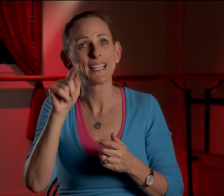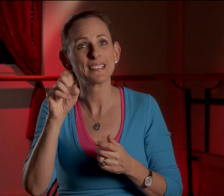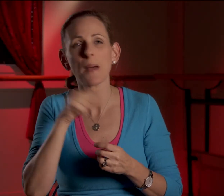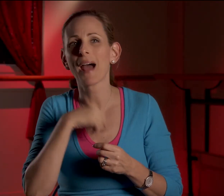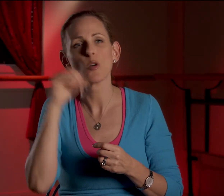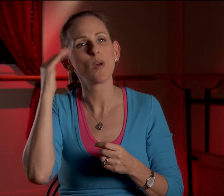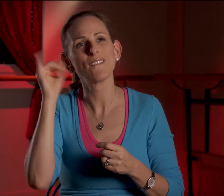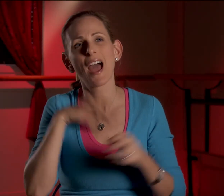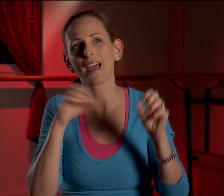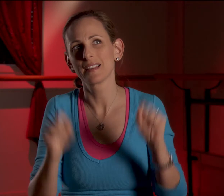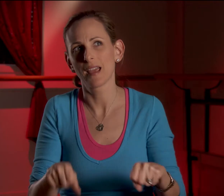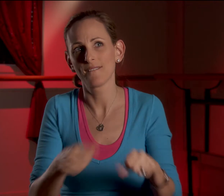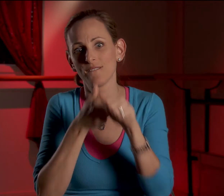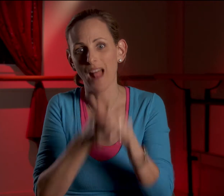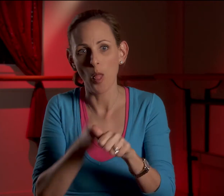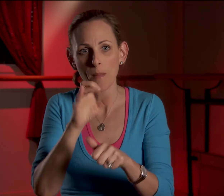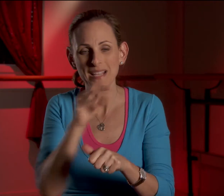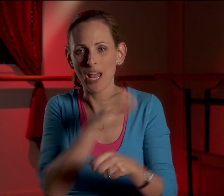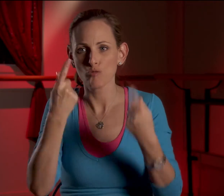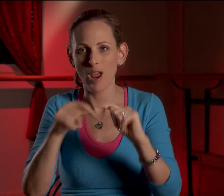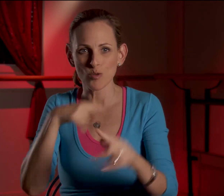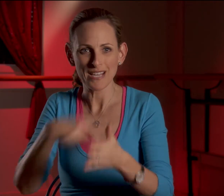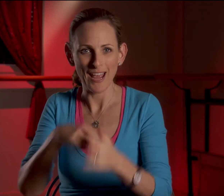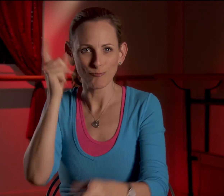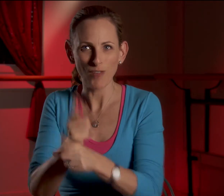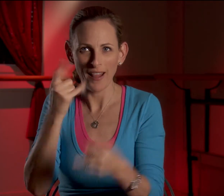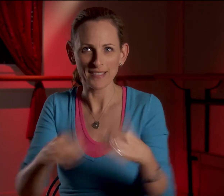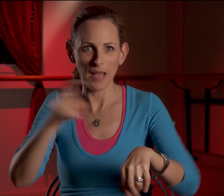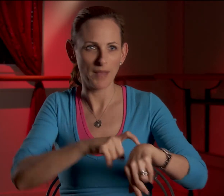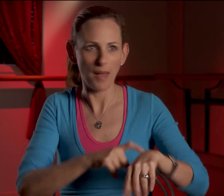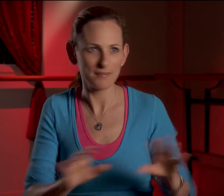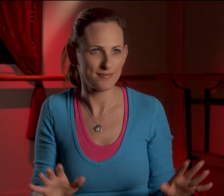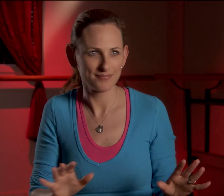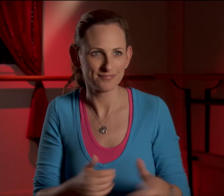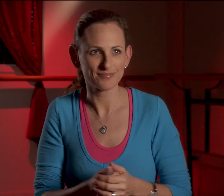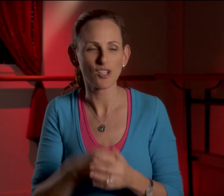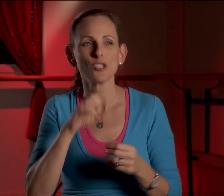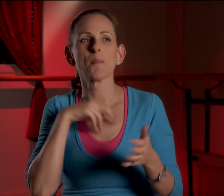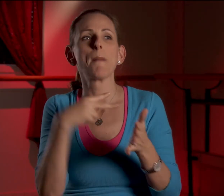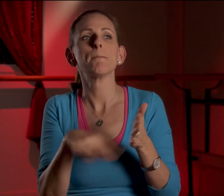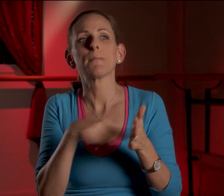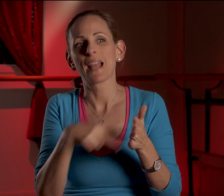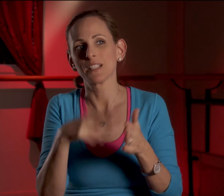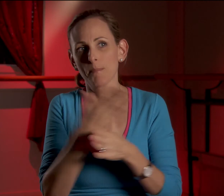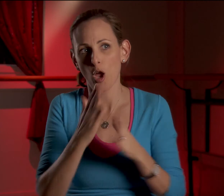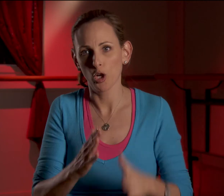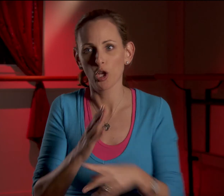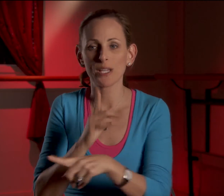but I don't know necessarily if I can follow the beats and then try to dance and remember the steps all at the same time. So what I find is that I use my partner as